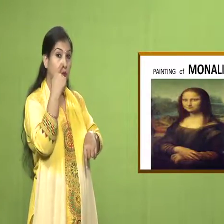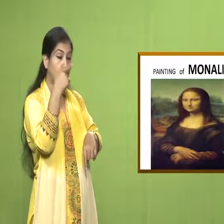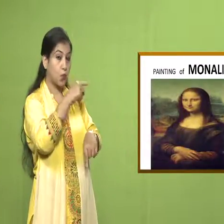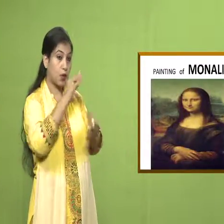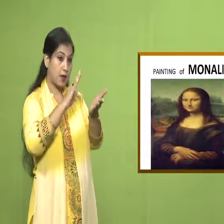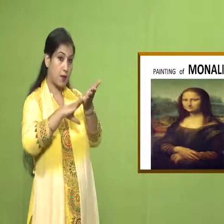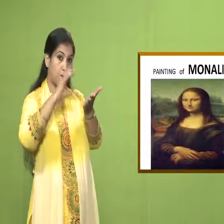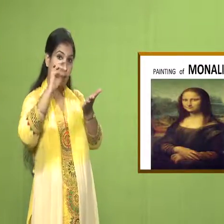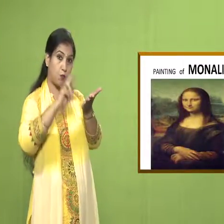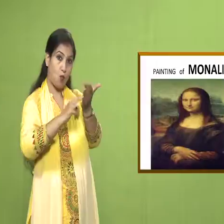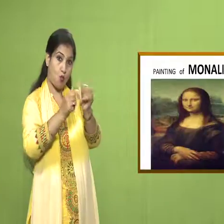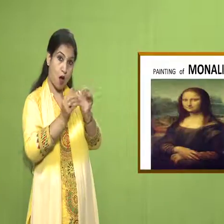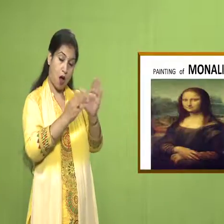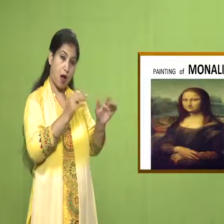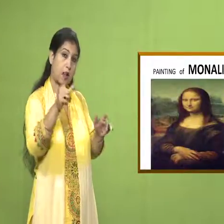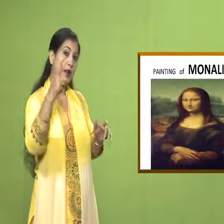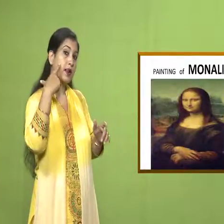made by the great Italian artist